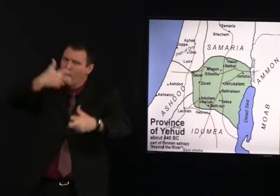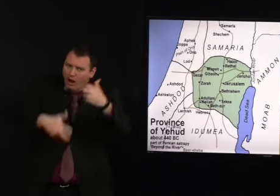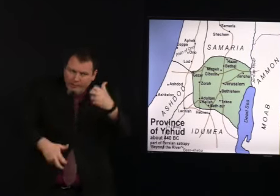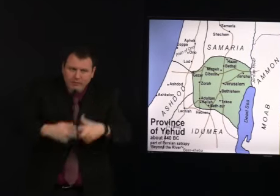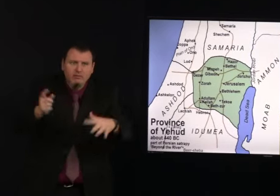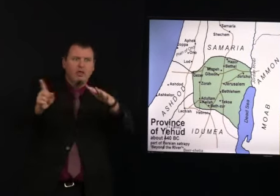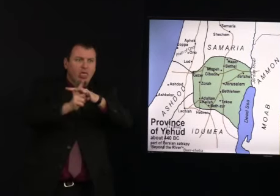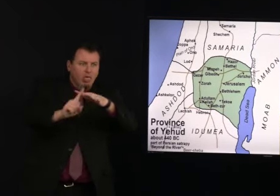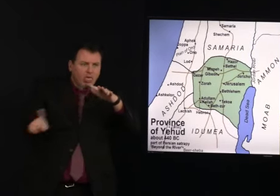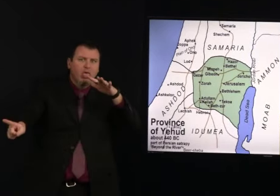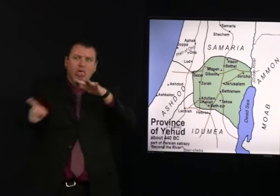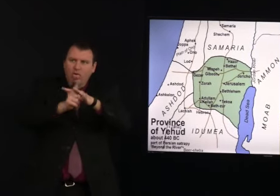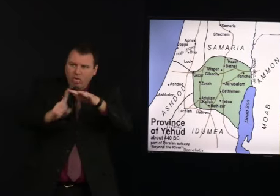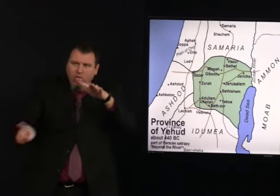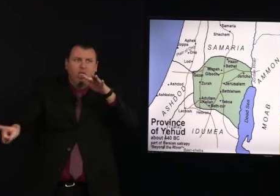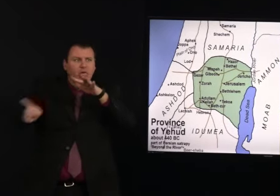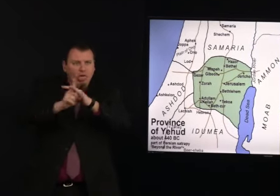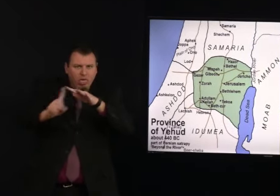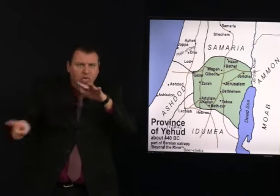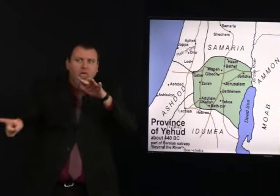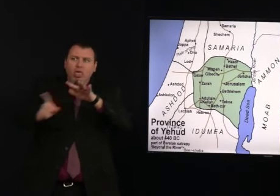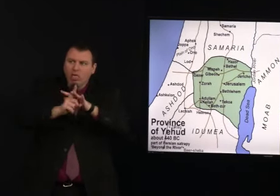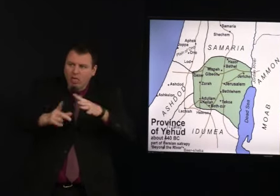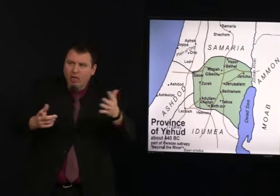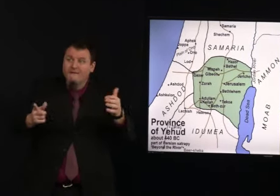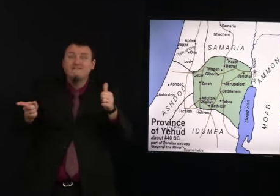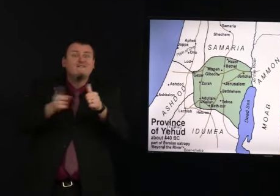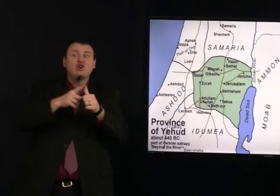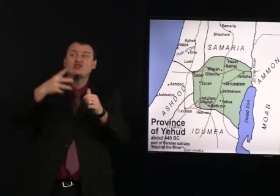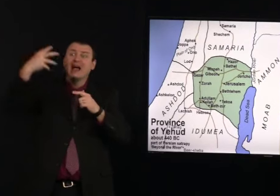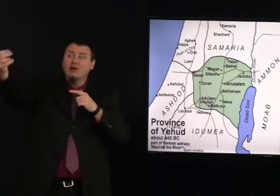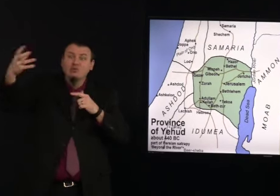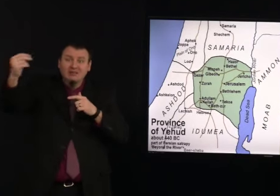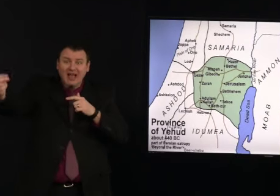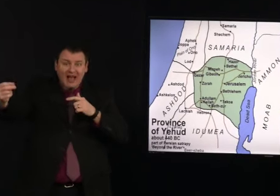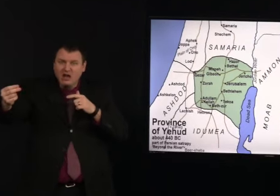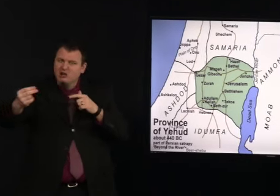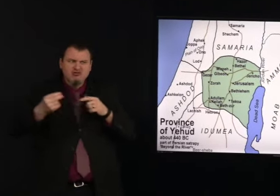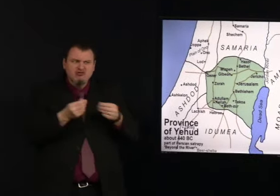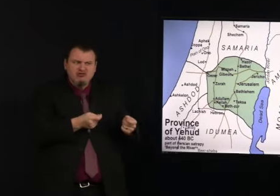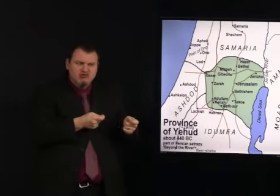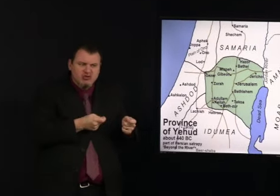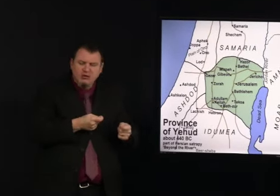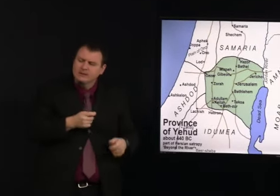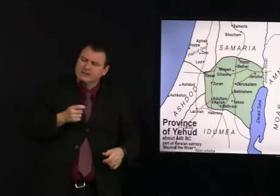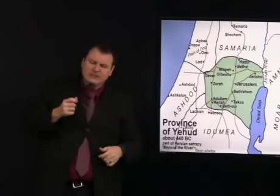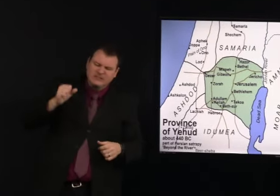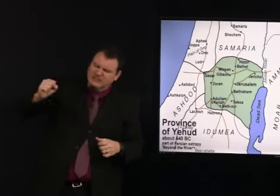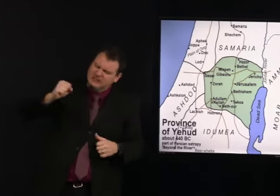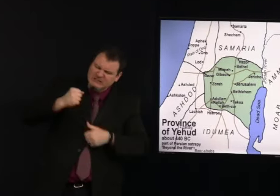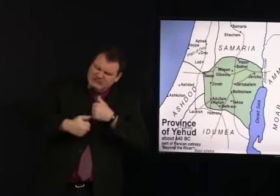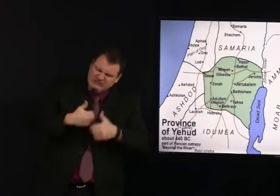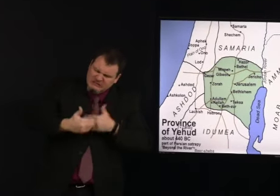to build the walls, and we keep seeing the problems occur, and then first moves from the outside, and